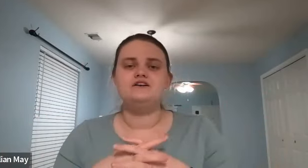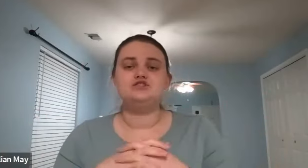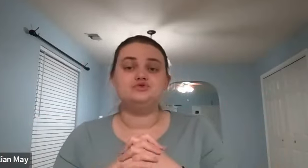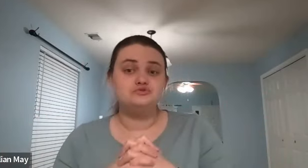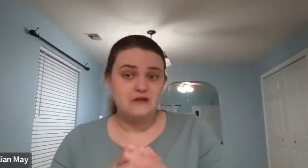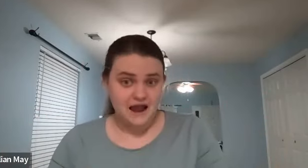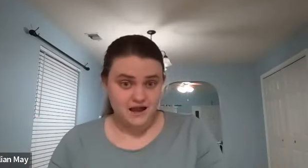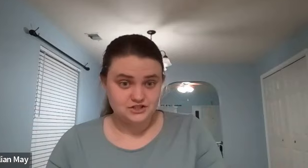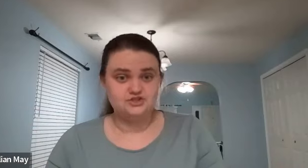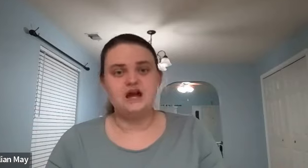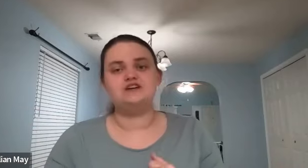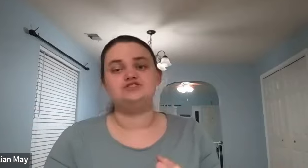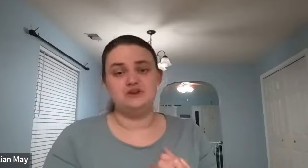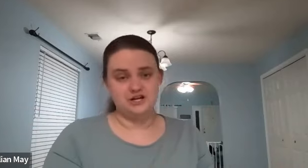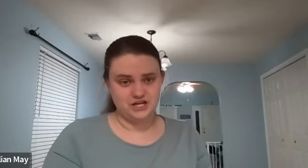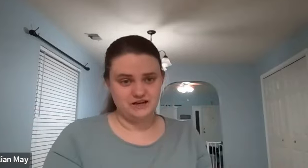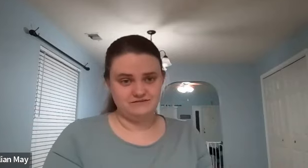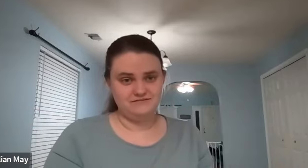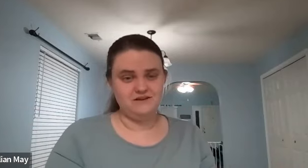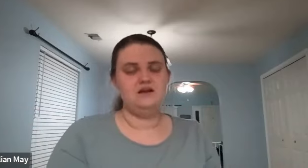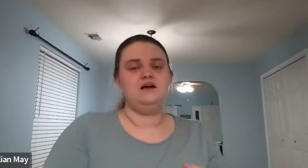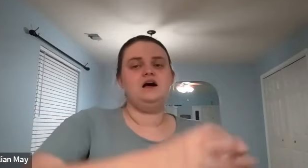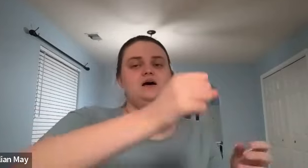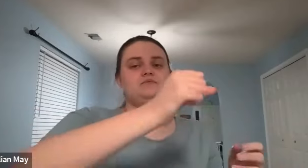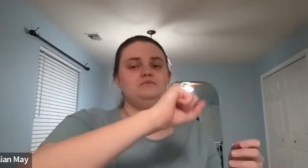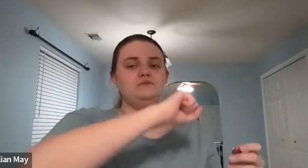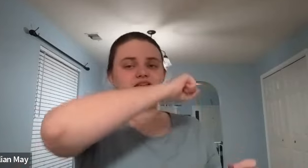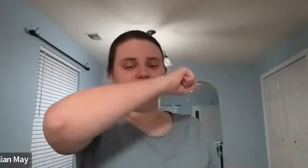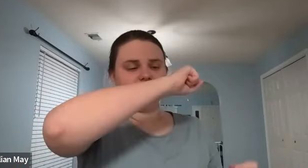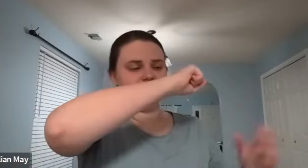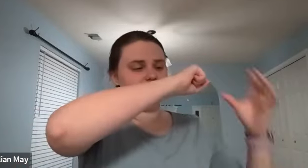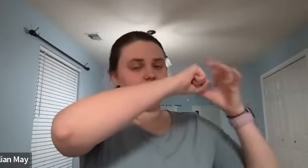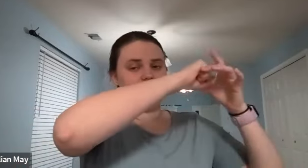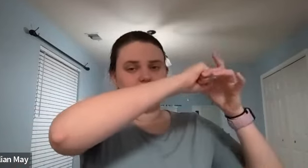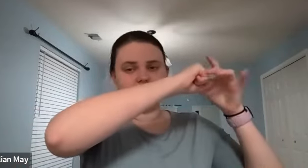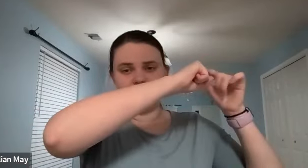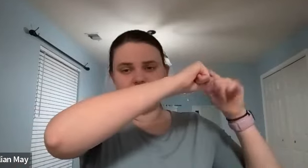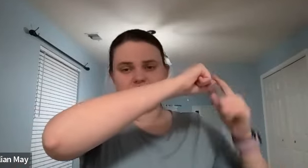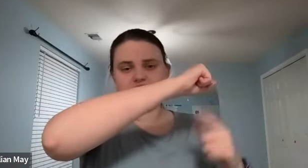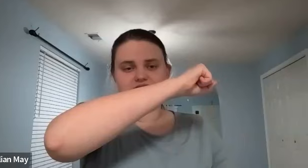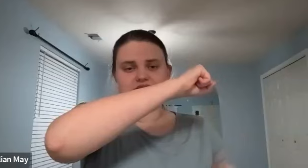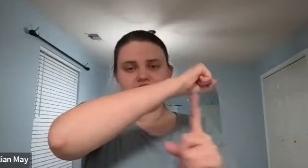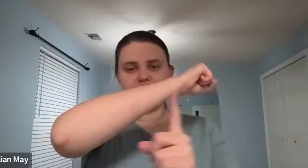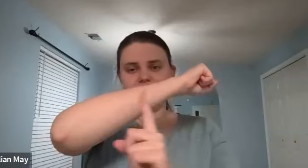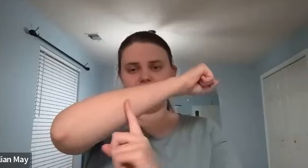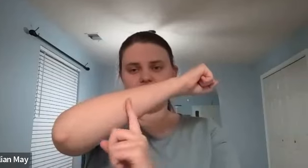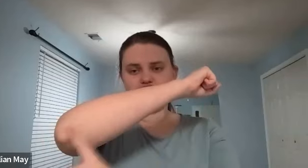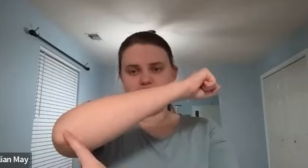So trash or trash can. The sign is, so your non-dominant's gonna be in the fist.